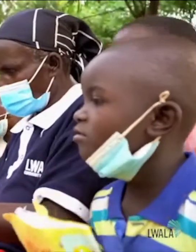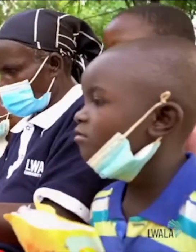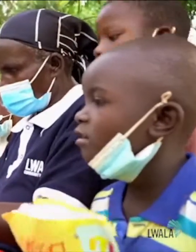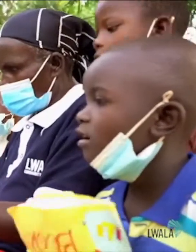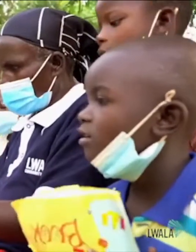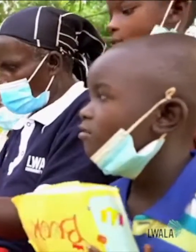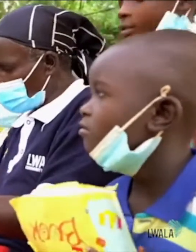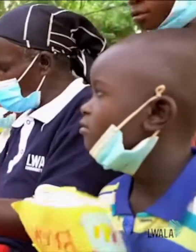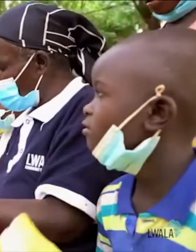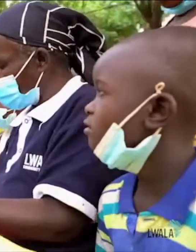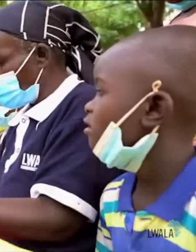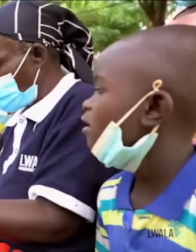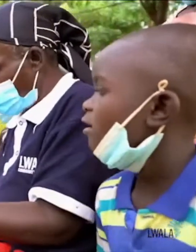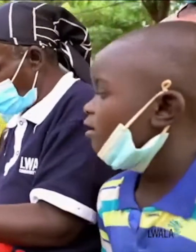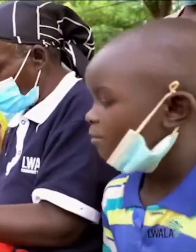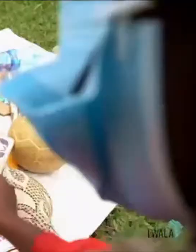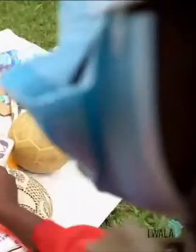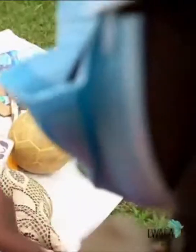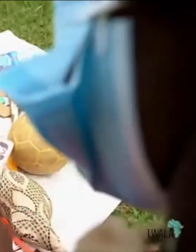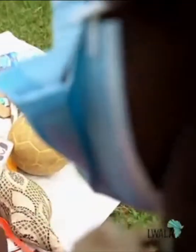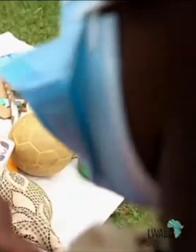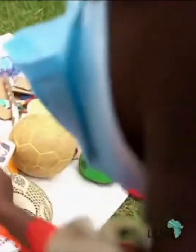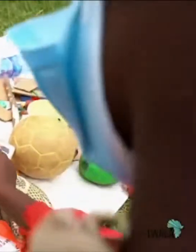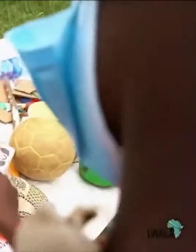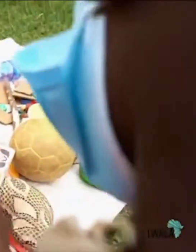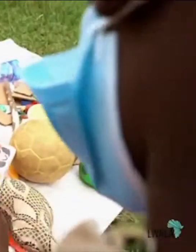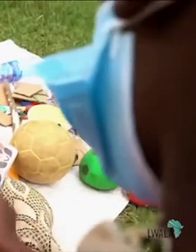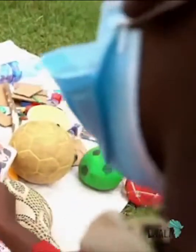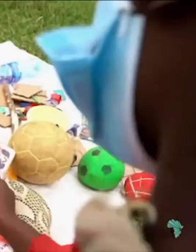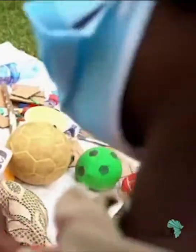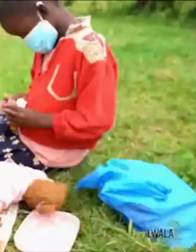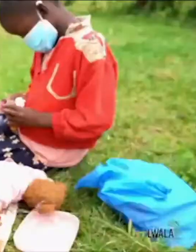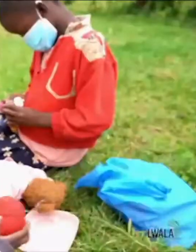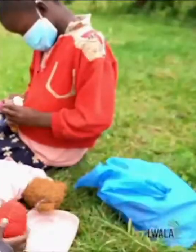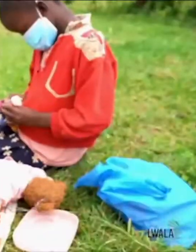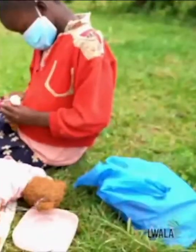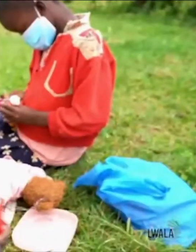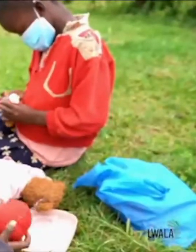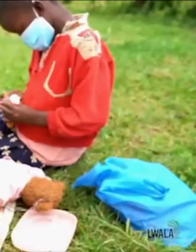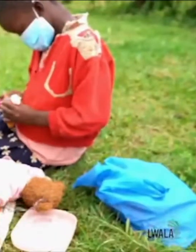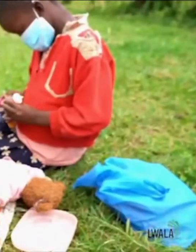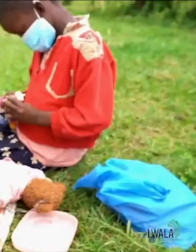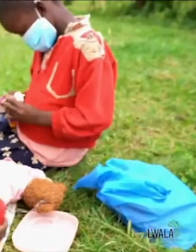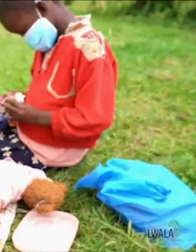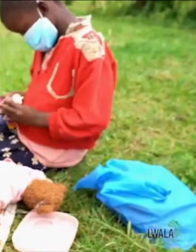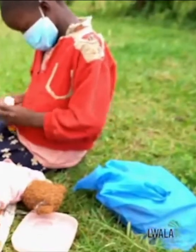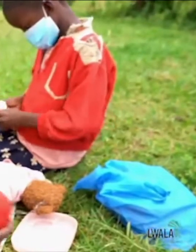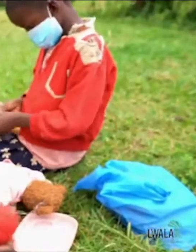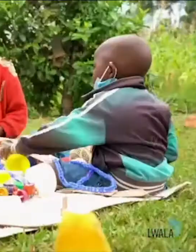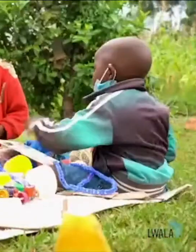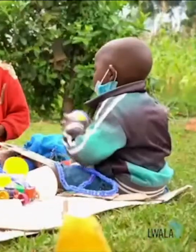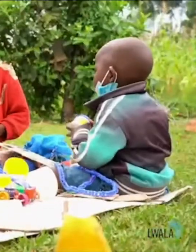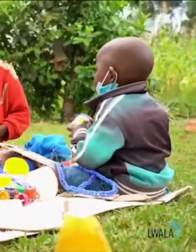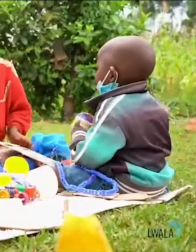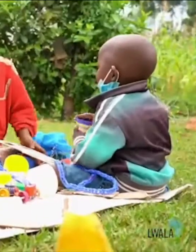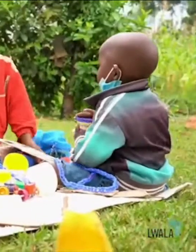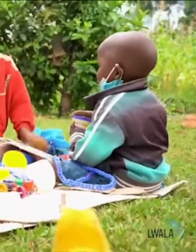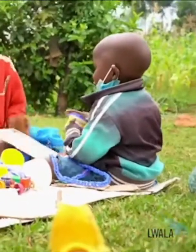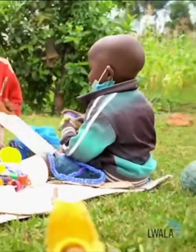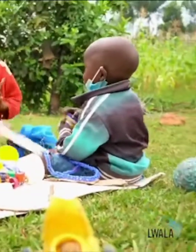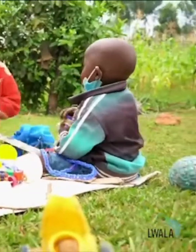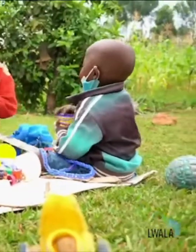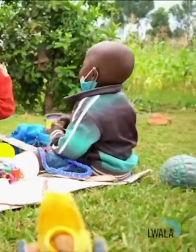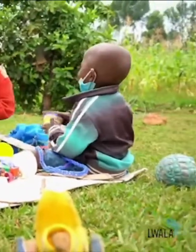to UNICEF, over 200 million children globally fail to reach their developmental potential in the first 5 years of life due to